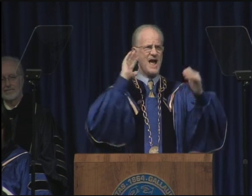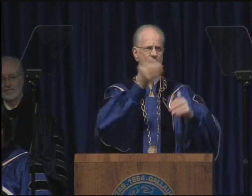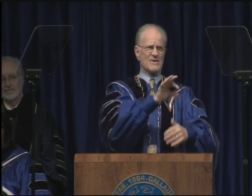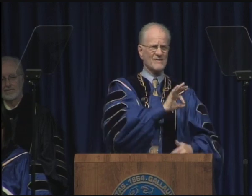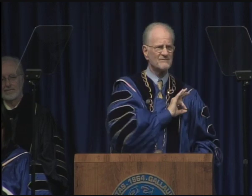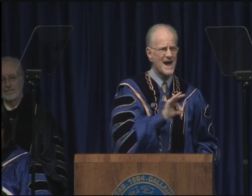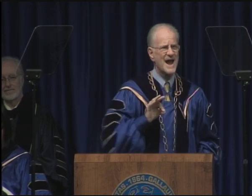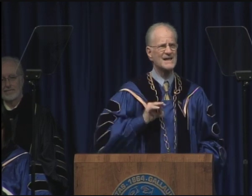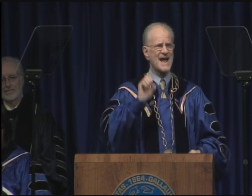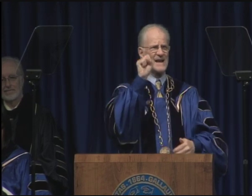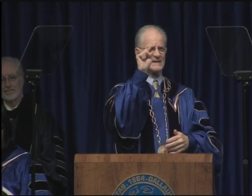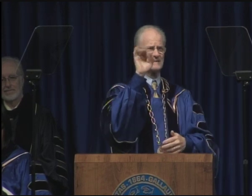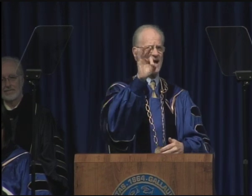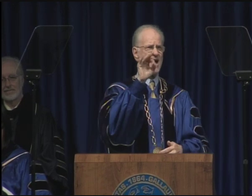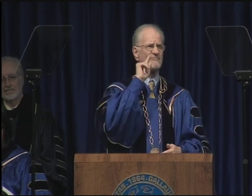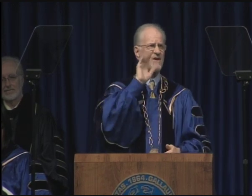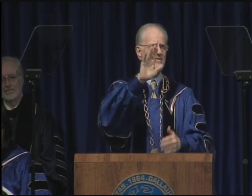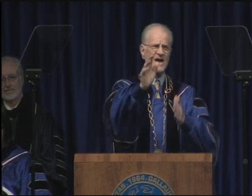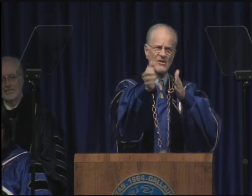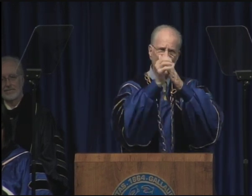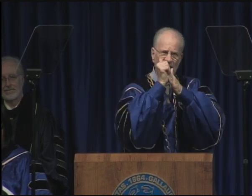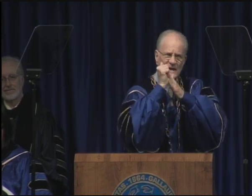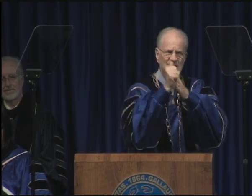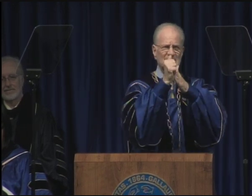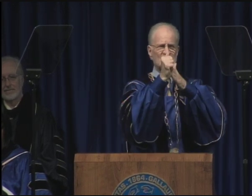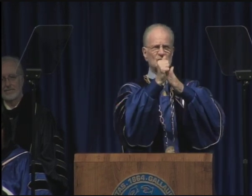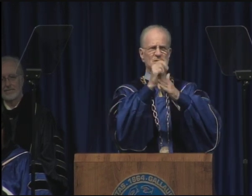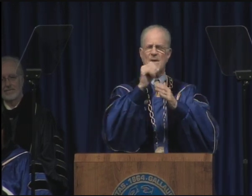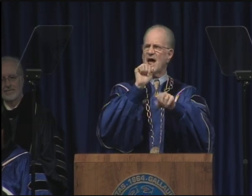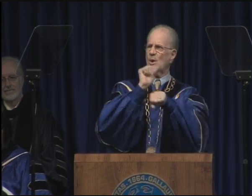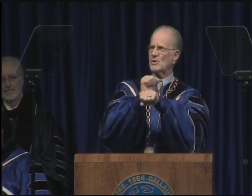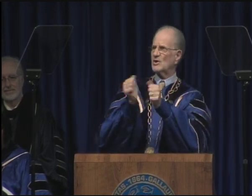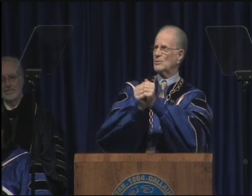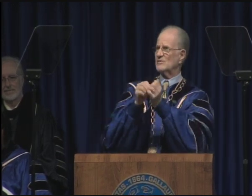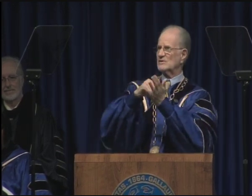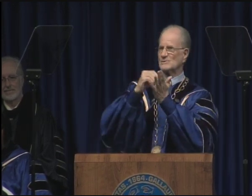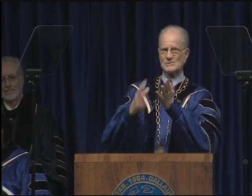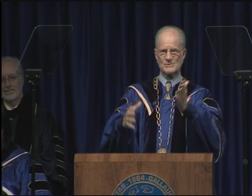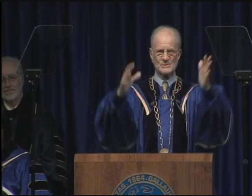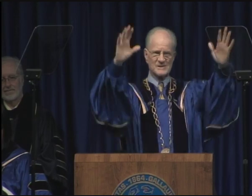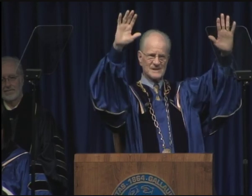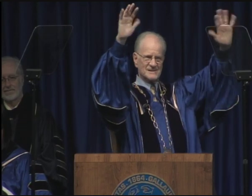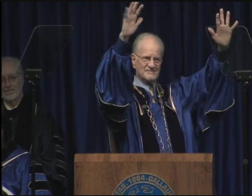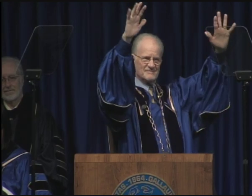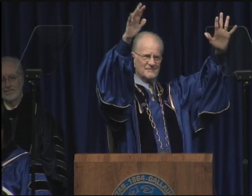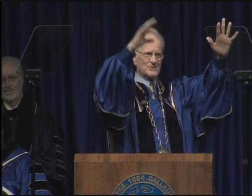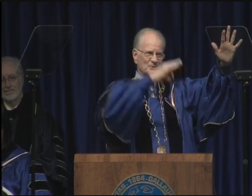I applaud our faculty and staff for their leadership and for their work with these